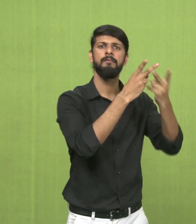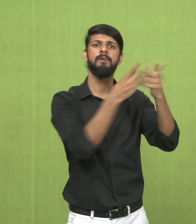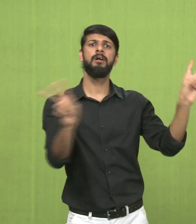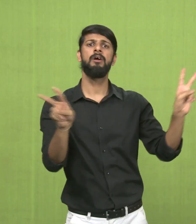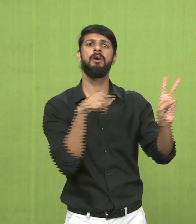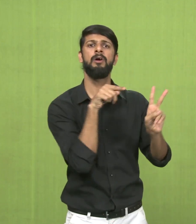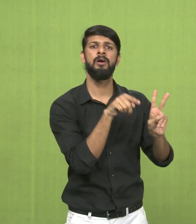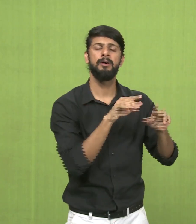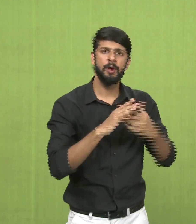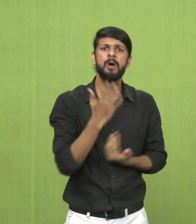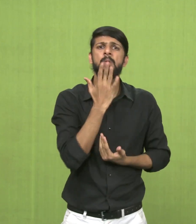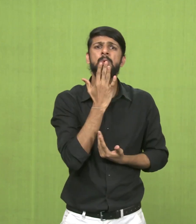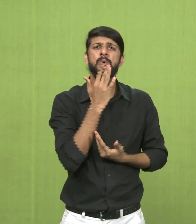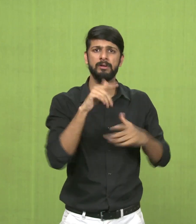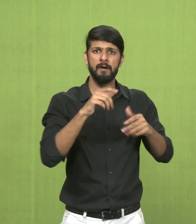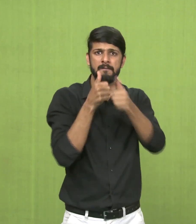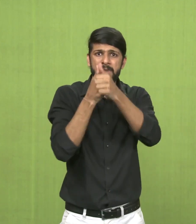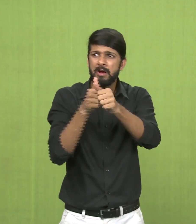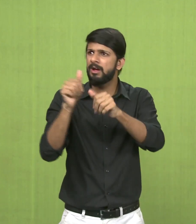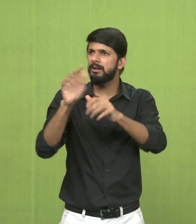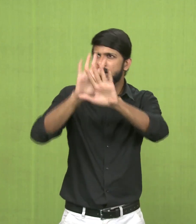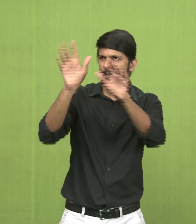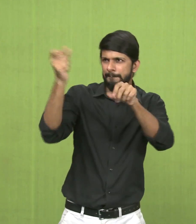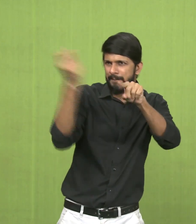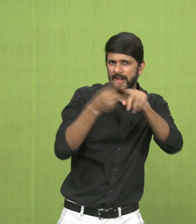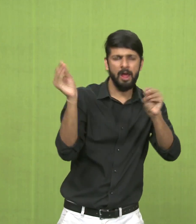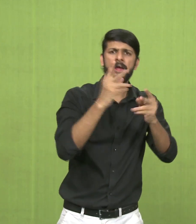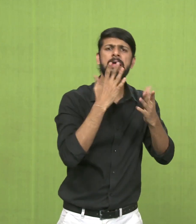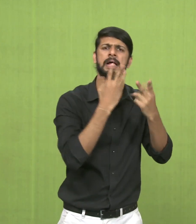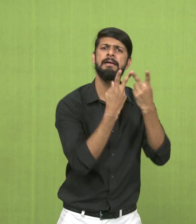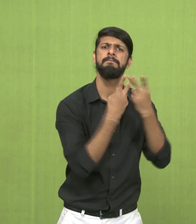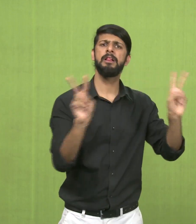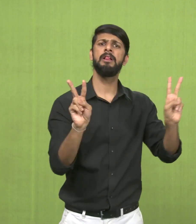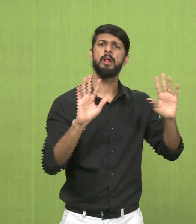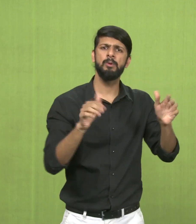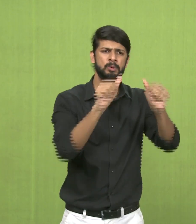For example, if the shape of the tree is made very fluidic,